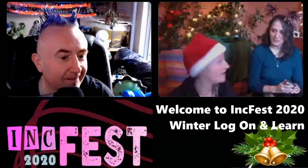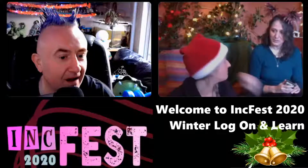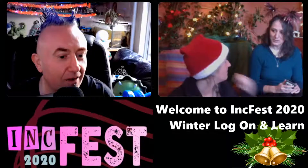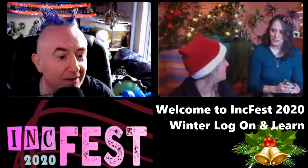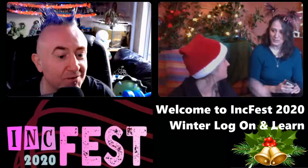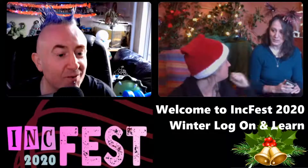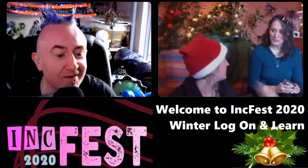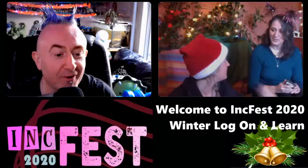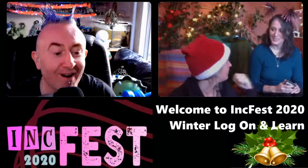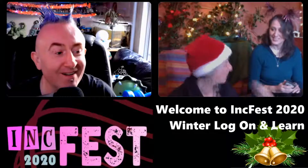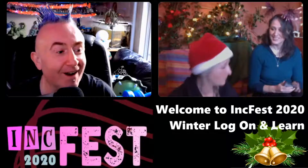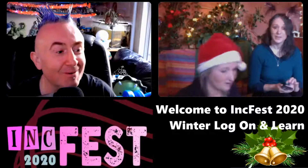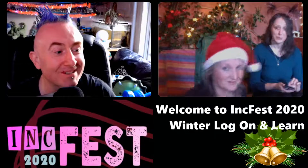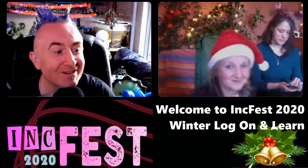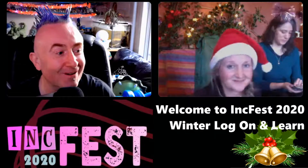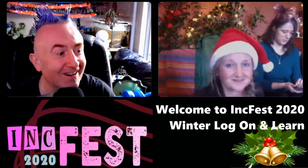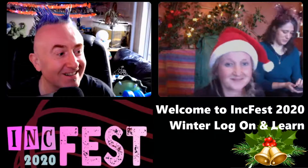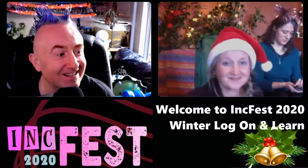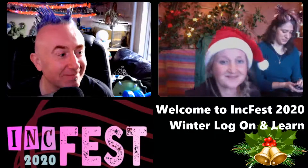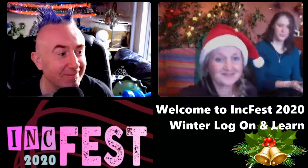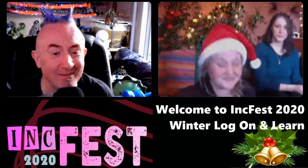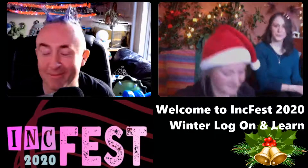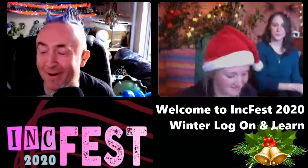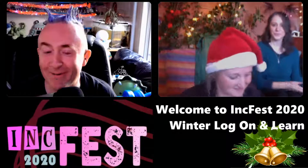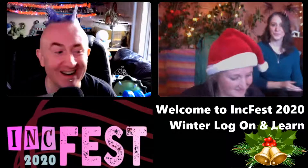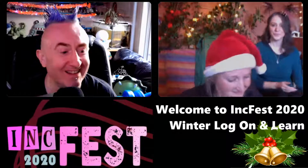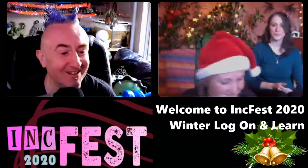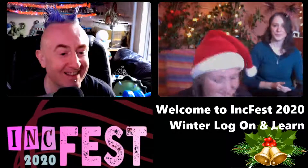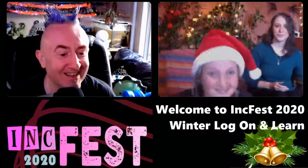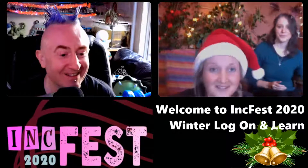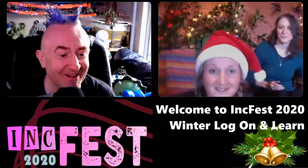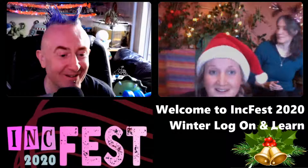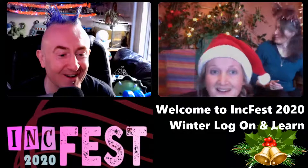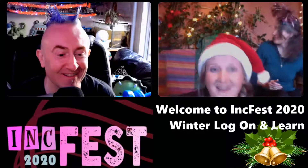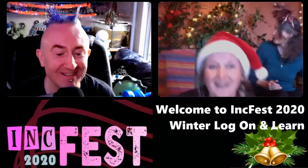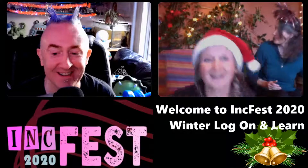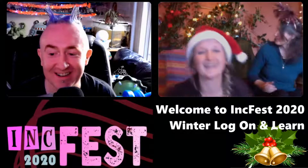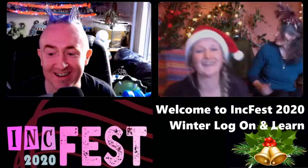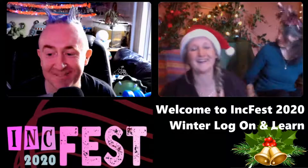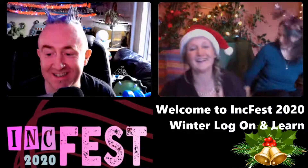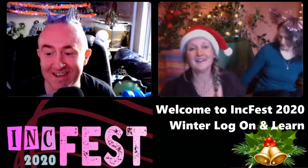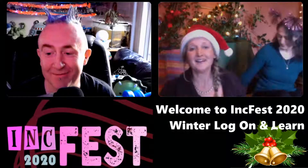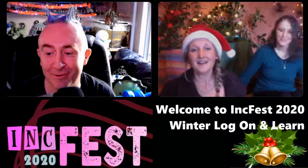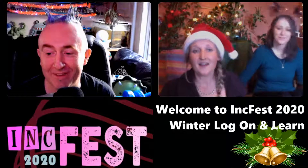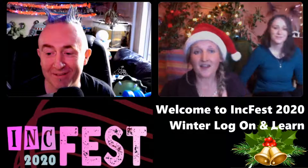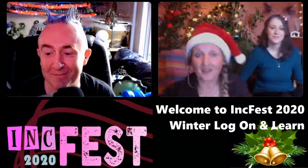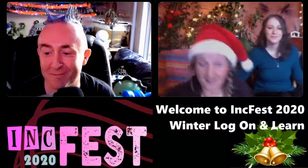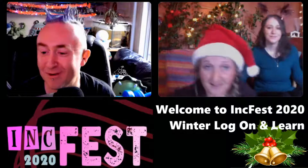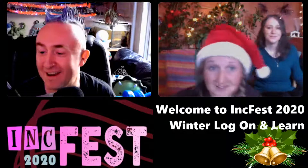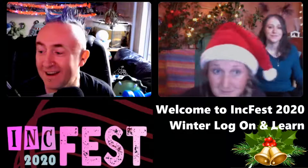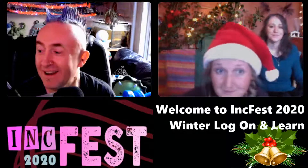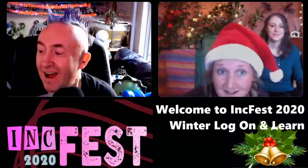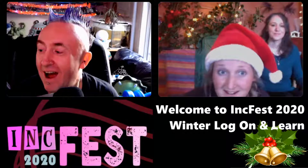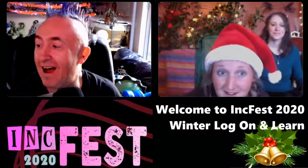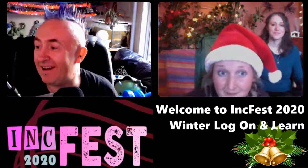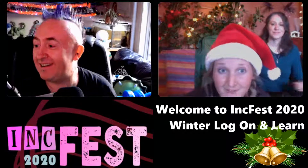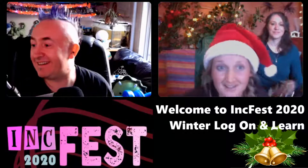mistletoe. Oh, that was wonderful. I wasn't sure I liked Justin Bieber, but I really enjoyed that song. You're right. Yeah. That was such a lovely, cheerful one. That was brilliant. It's really lovely, isn't